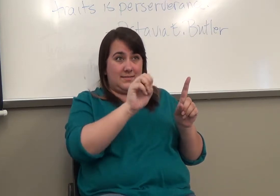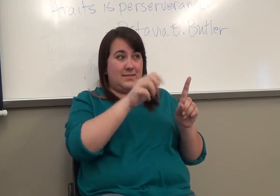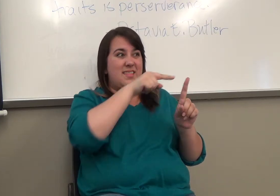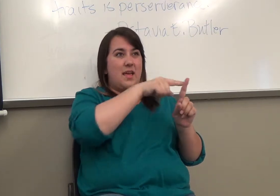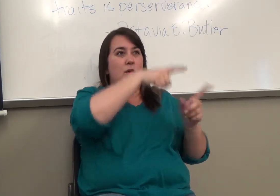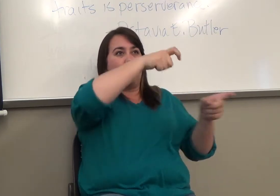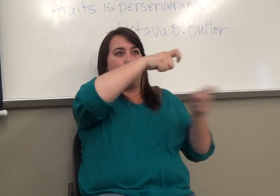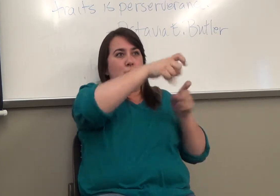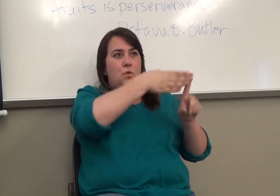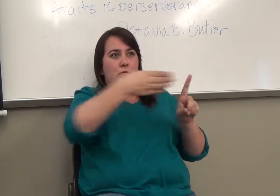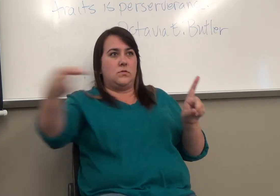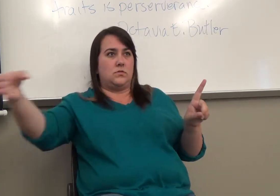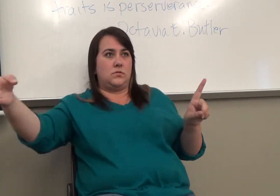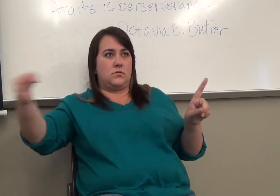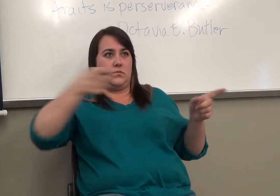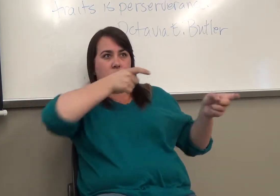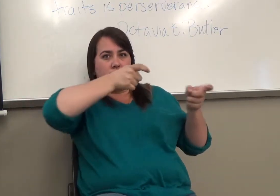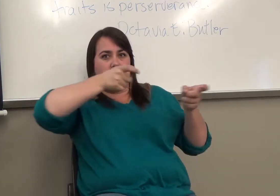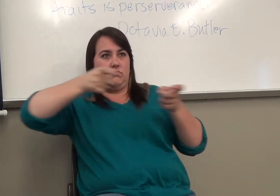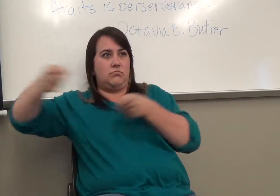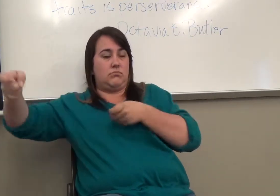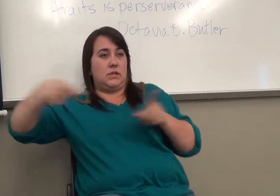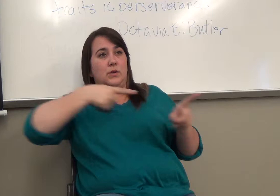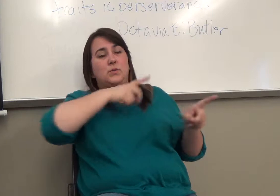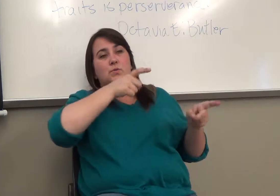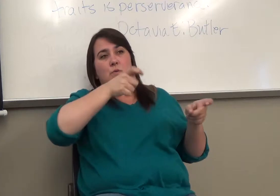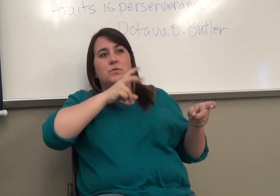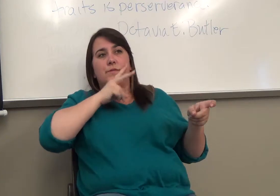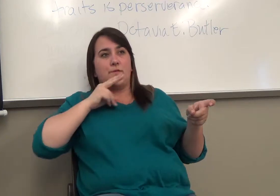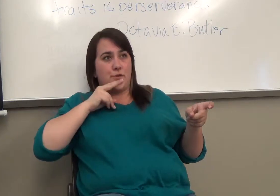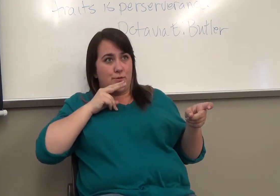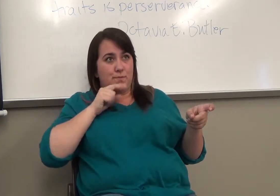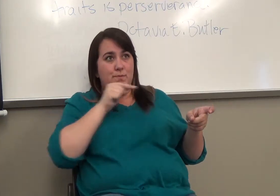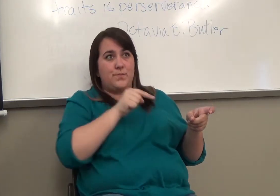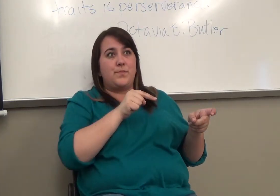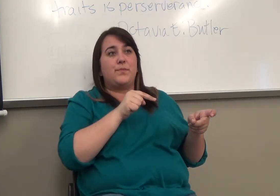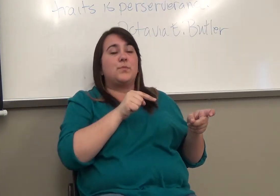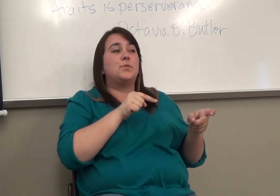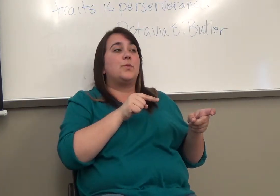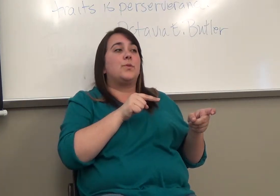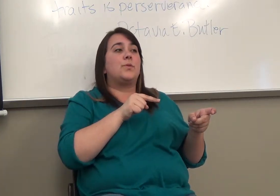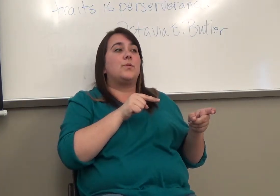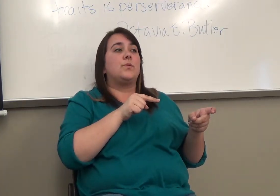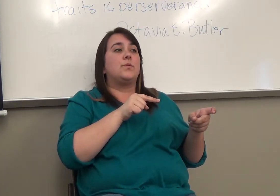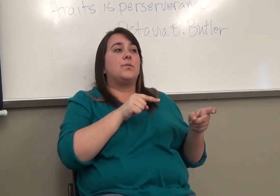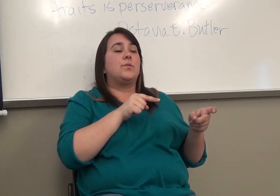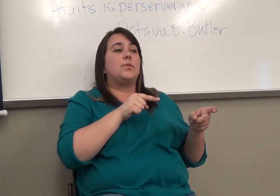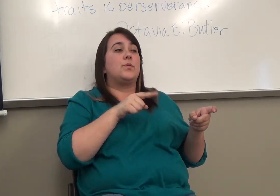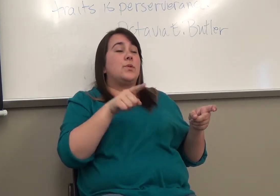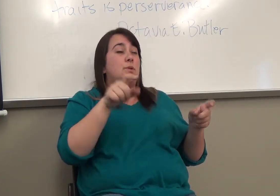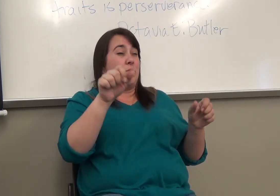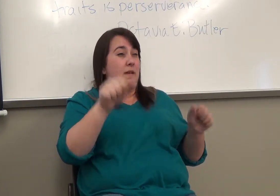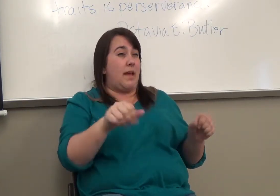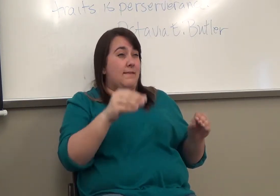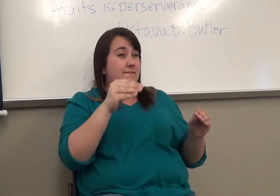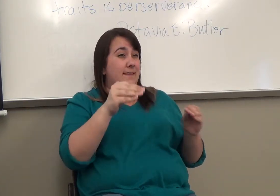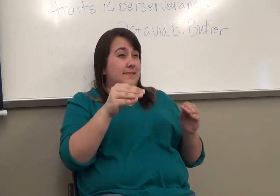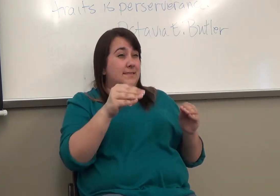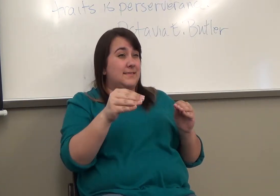control the verb. Okay, so you can fix these by just